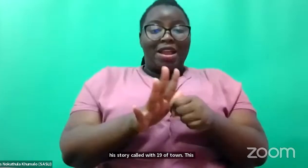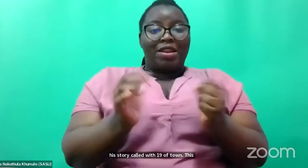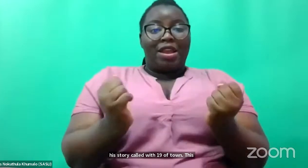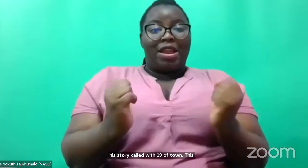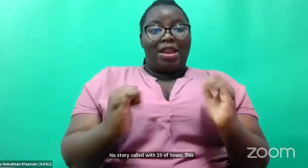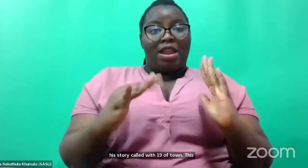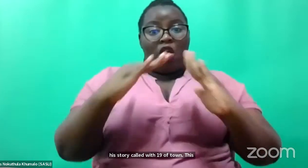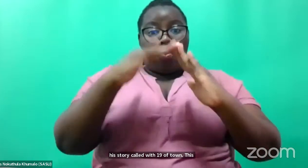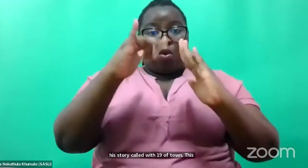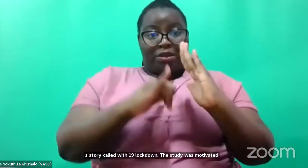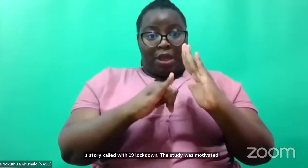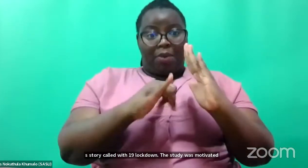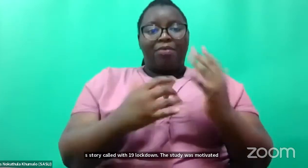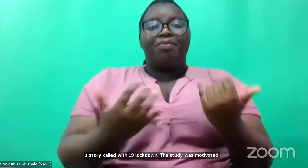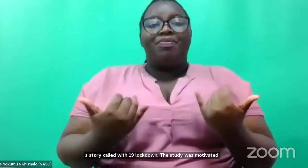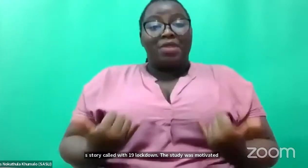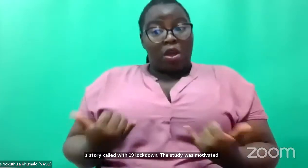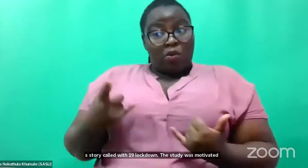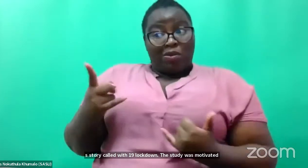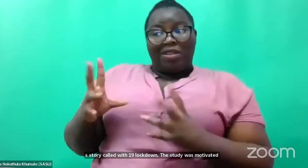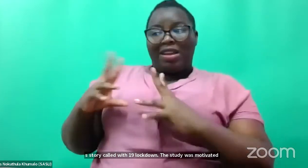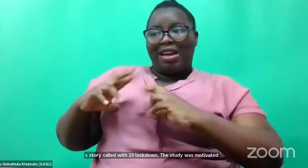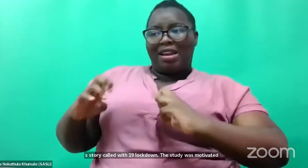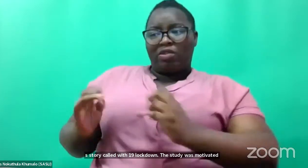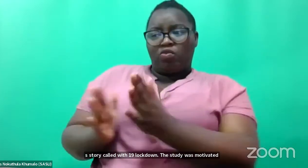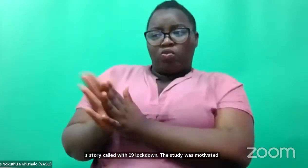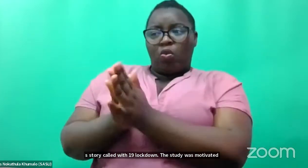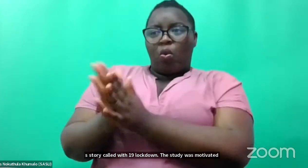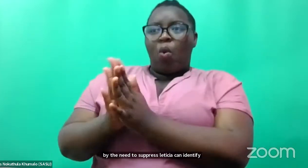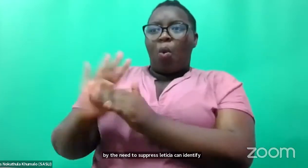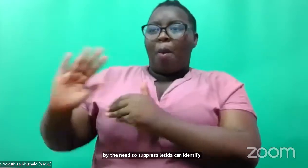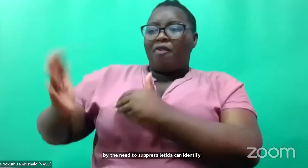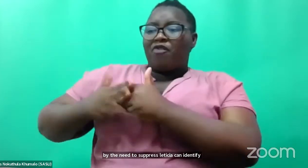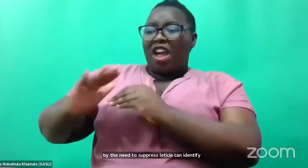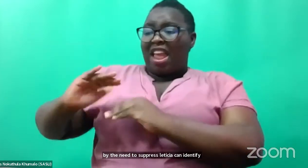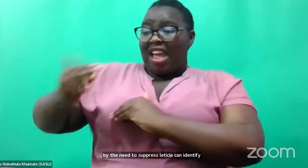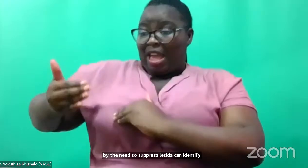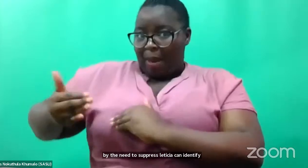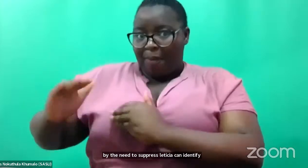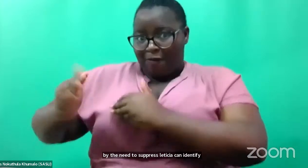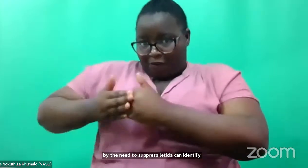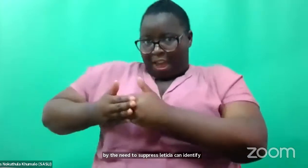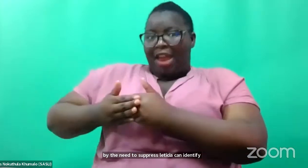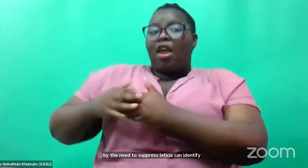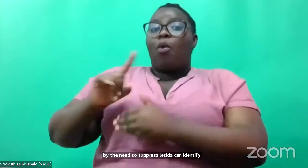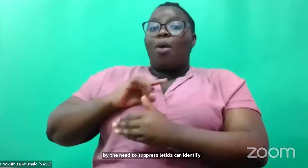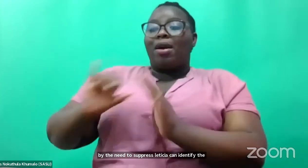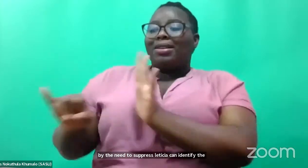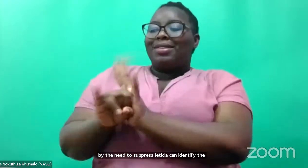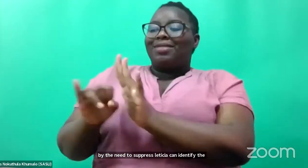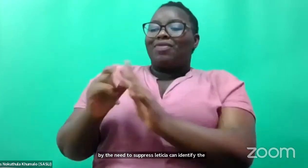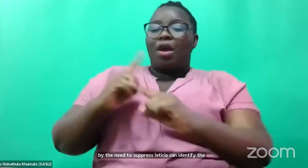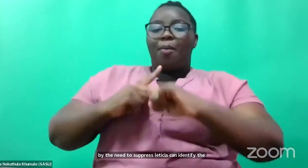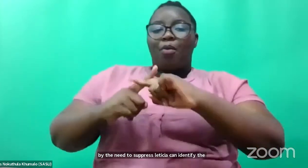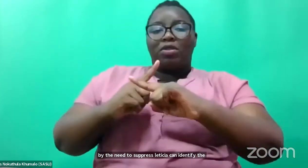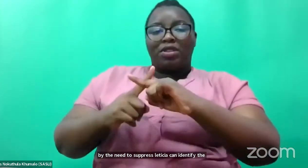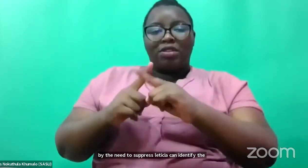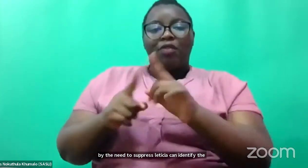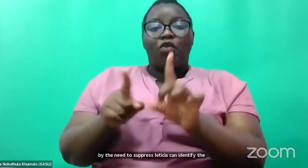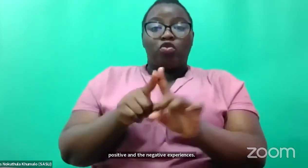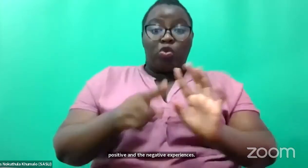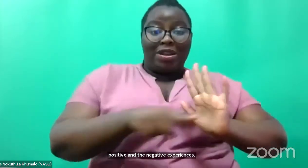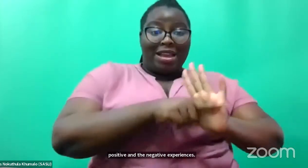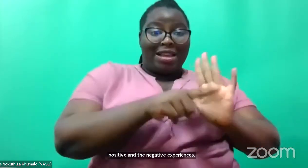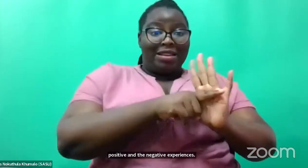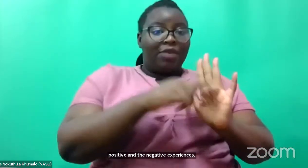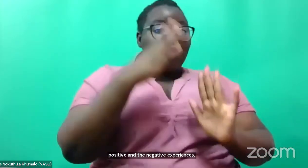motivated by the need to bridge literature gap by identifying the positive and the negative experiences that students